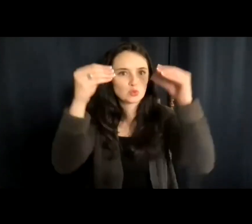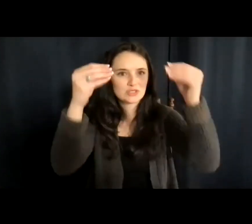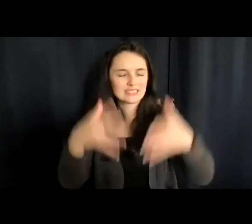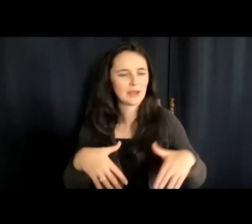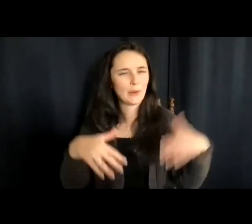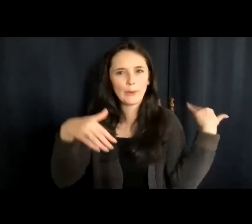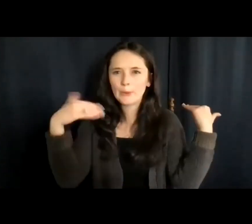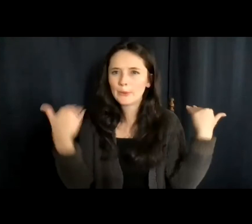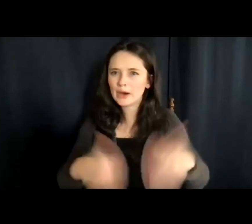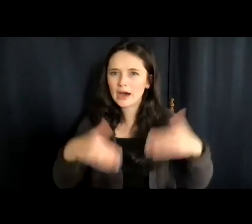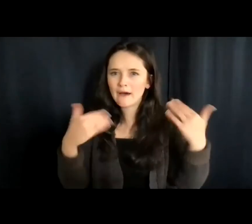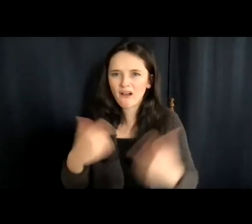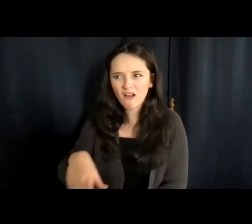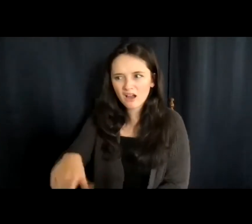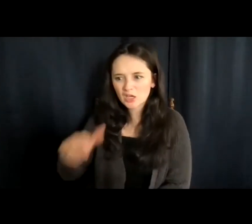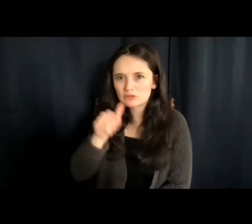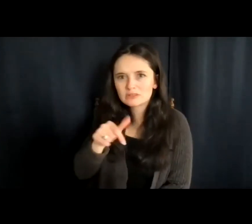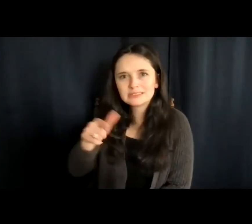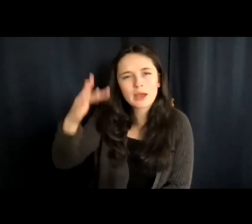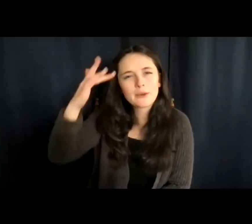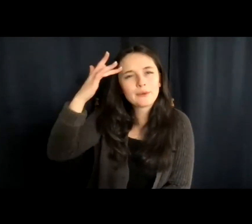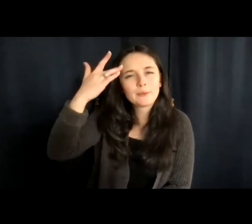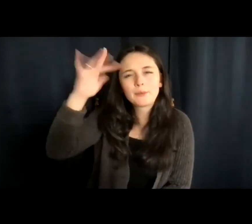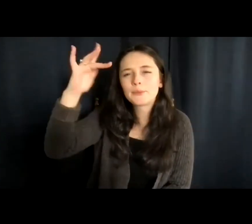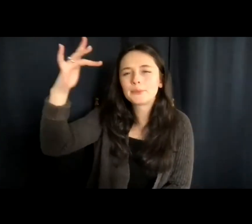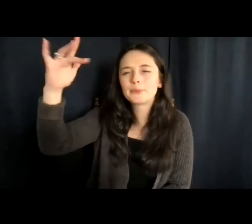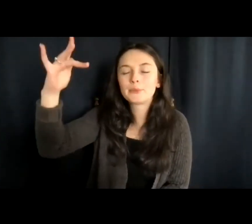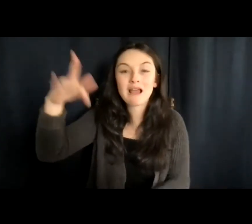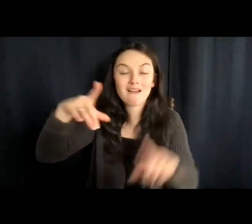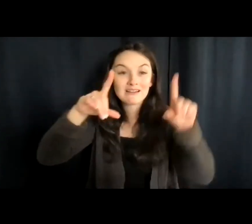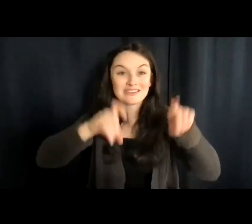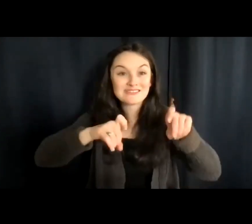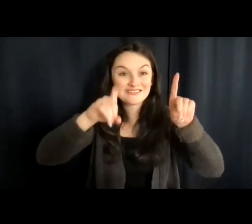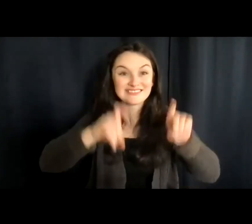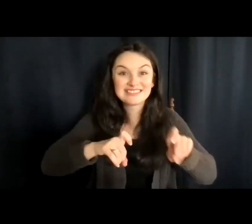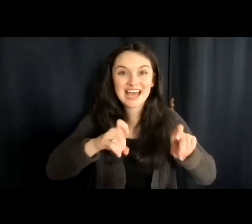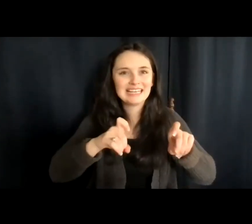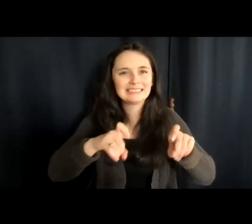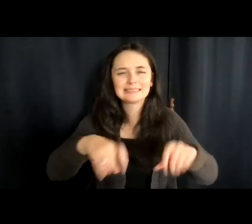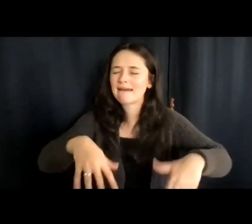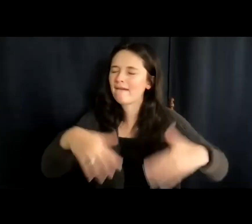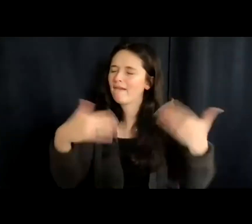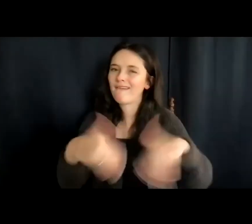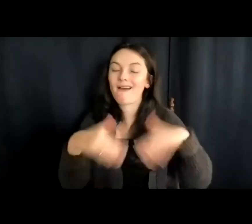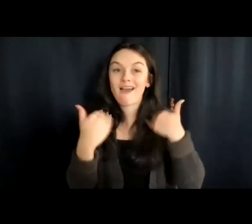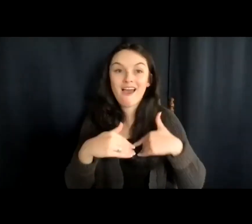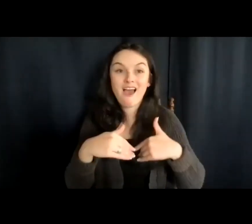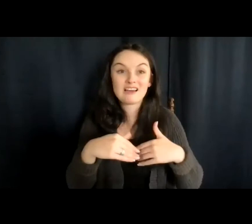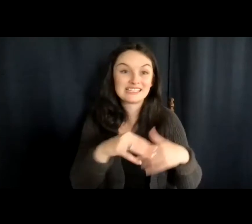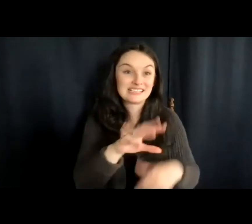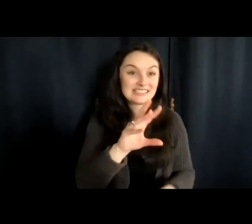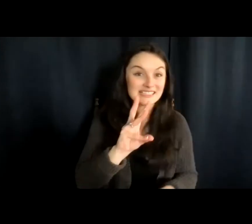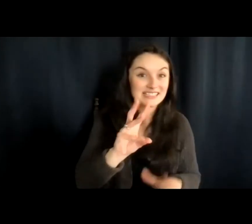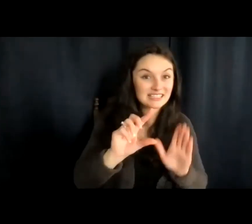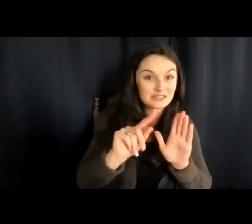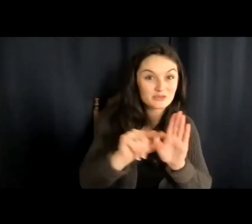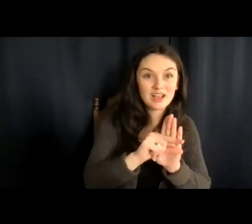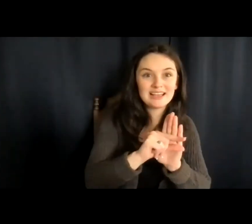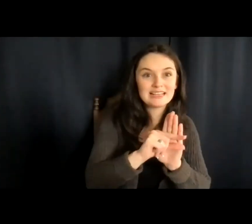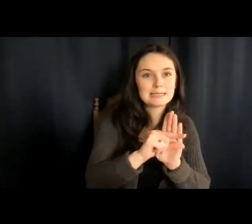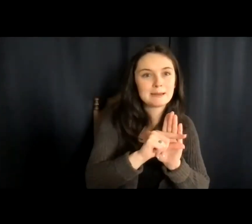test scores were so high, the principal skipped her up from 6th grade to 8th grade.